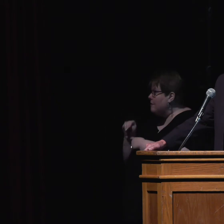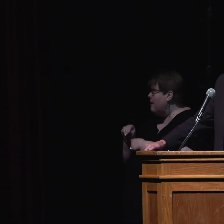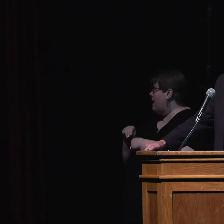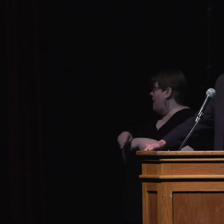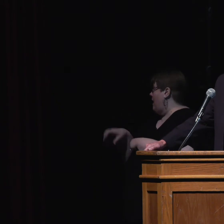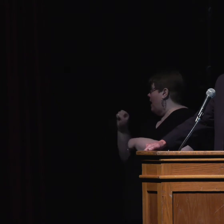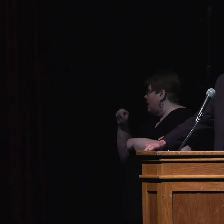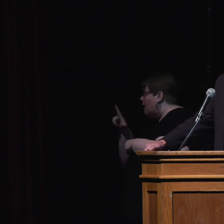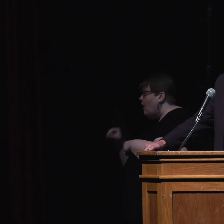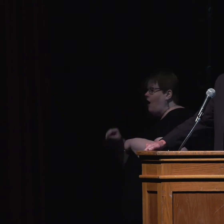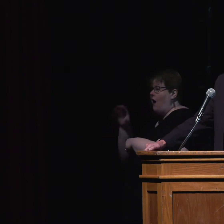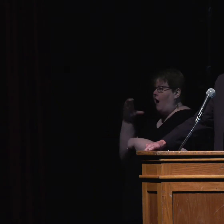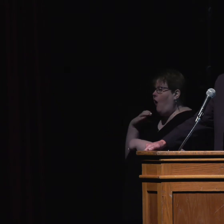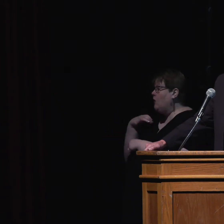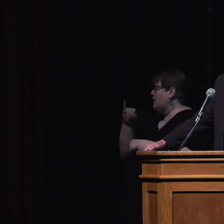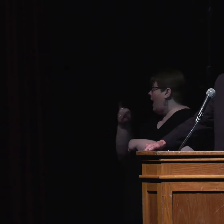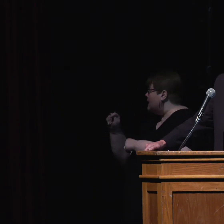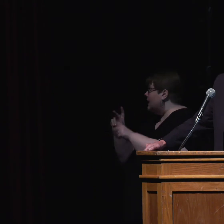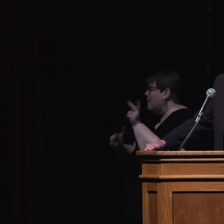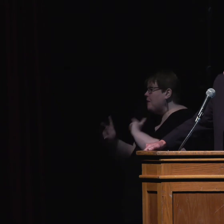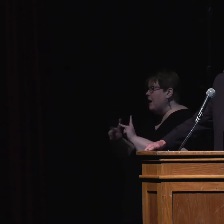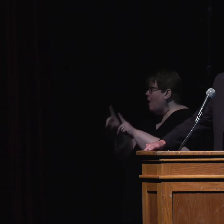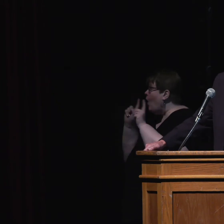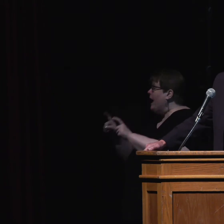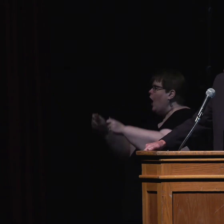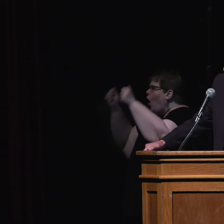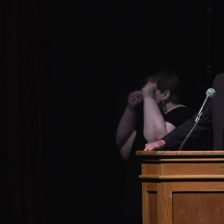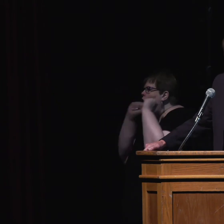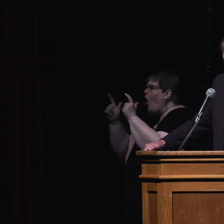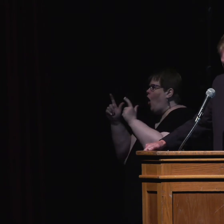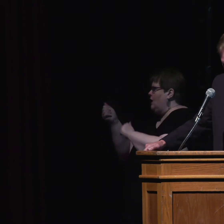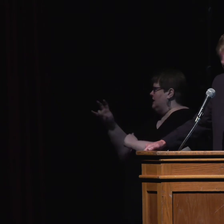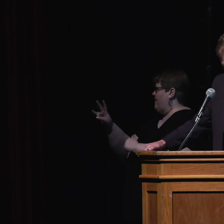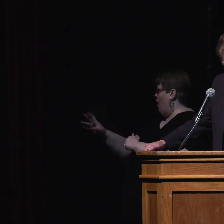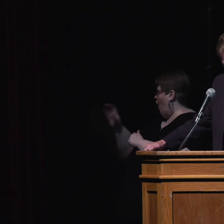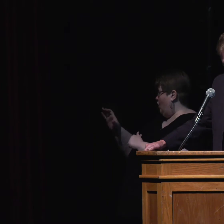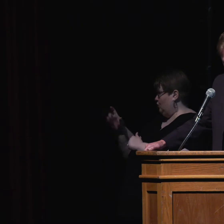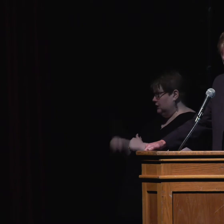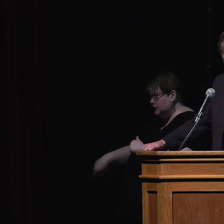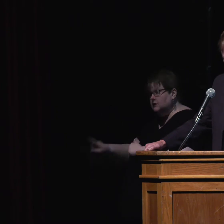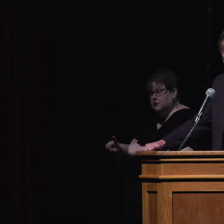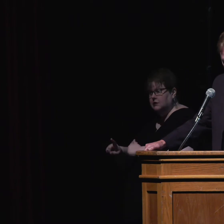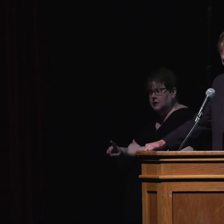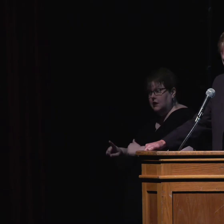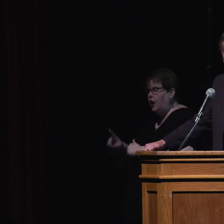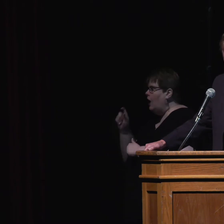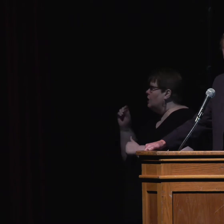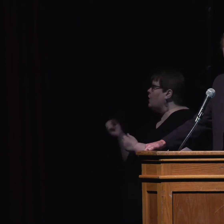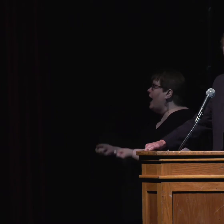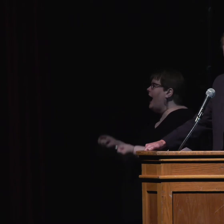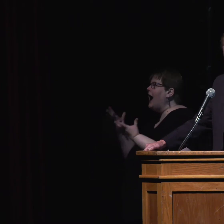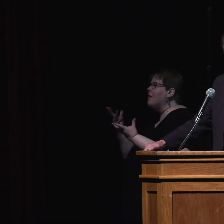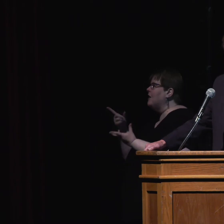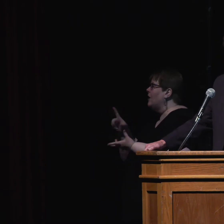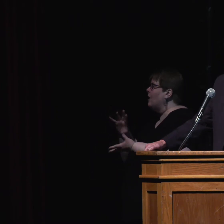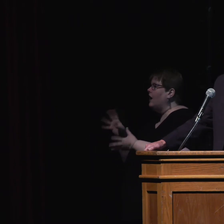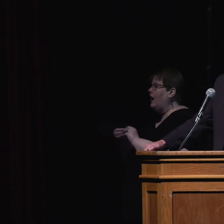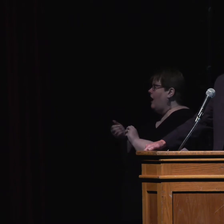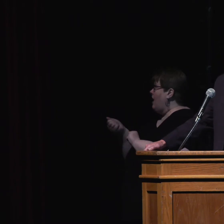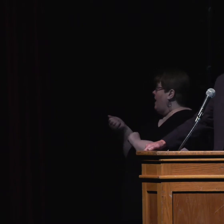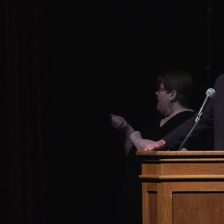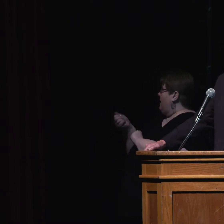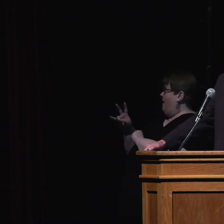our SROs, our coaches, our IT people. We need all 1,700 of us. So how do you get 1,700